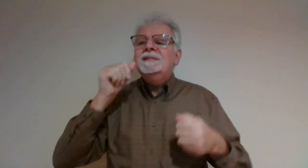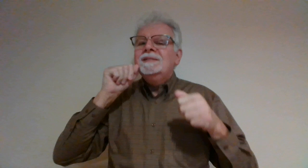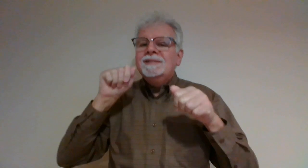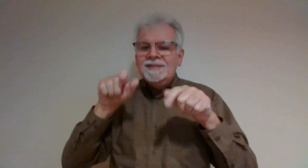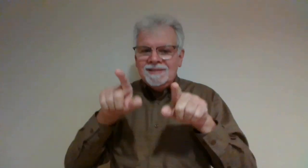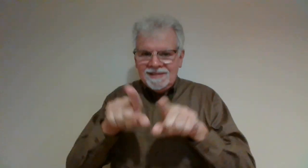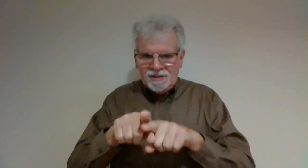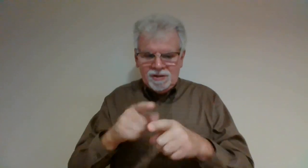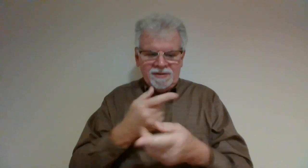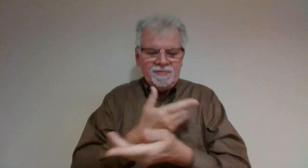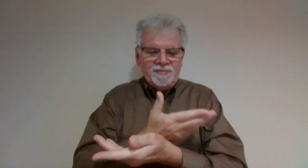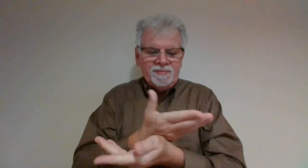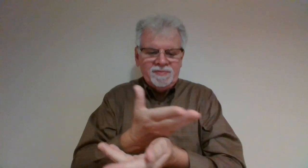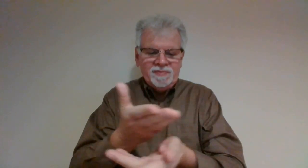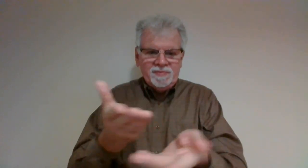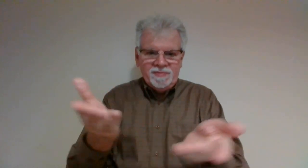Brothers and sisters. Brothers